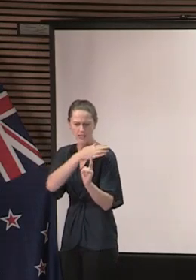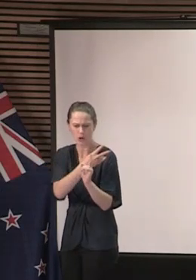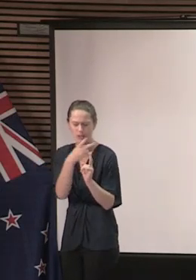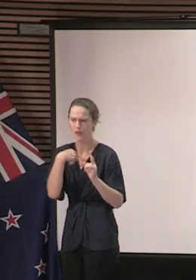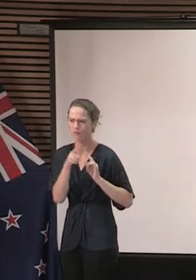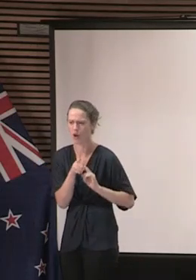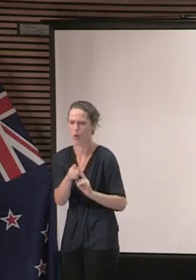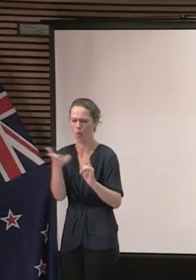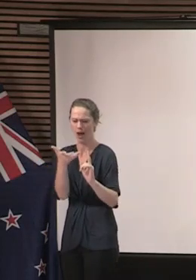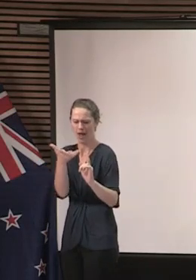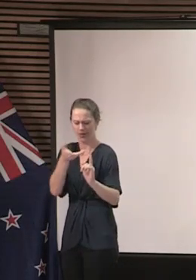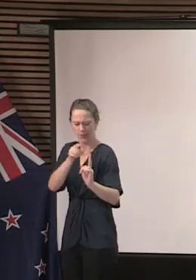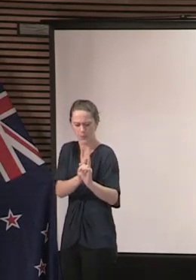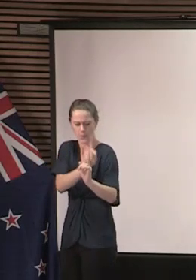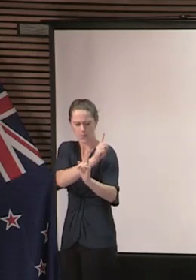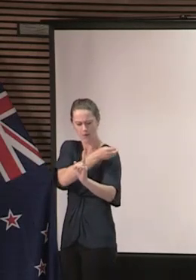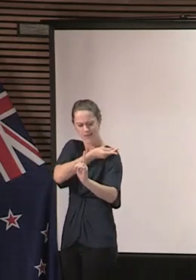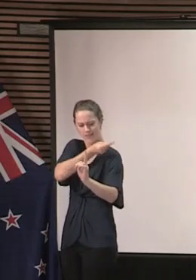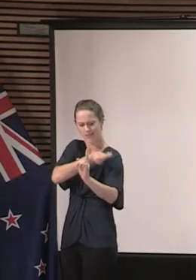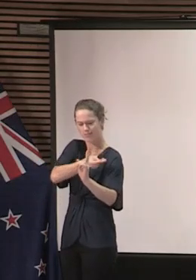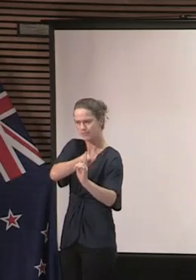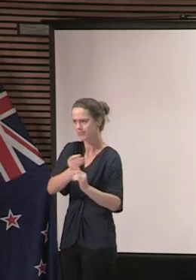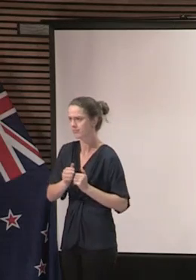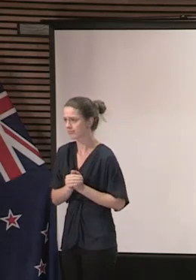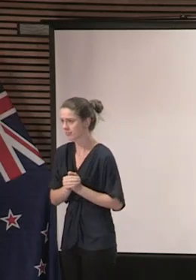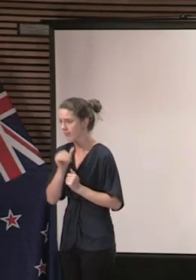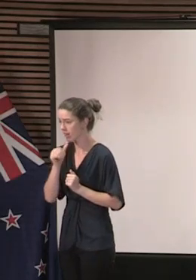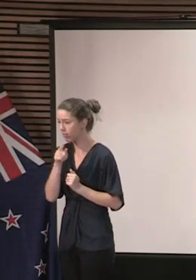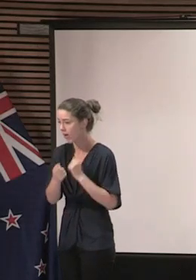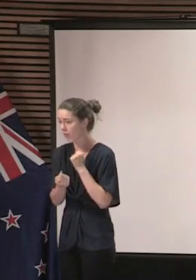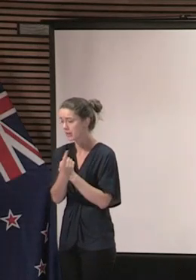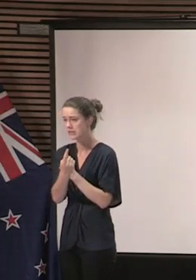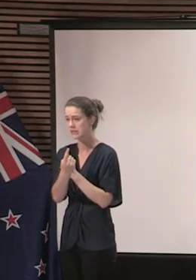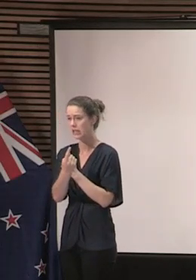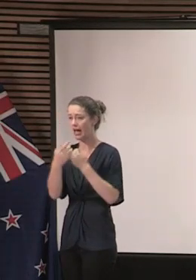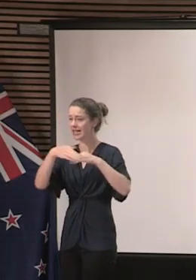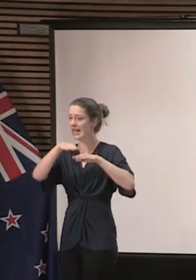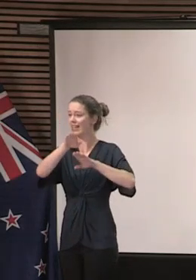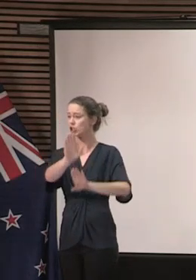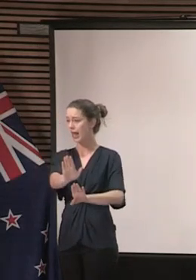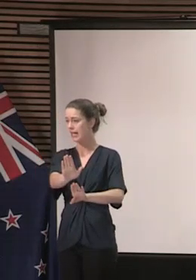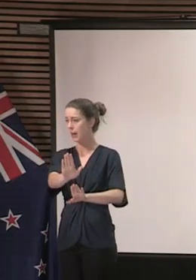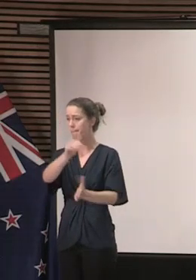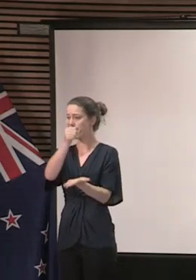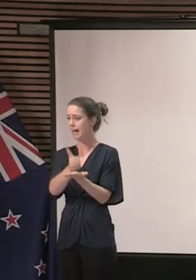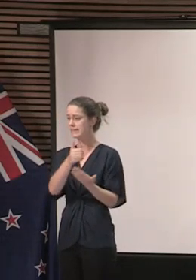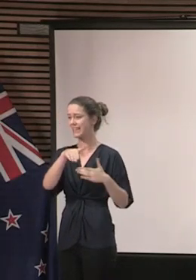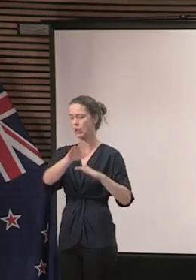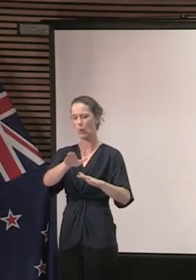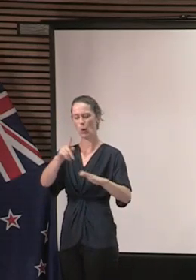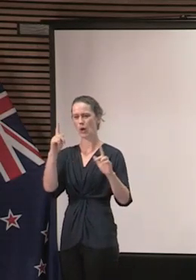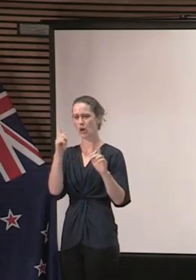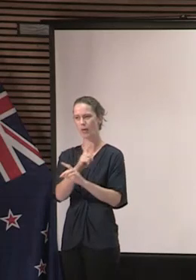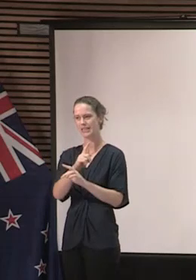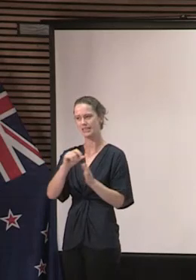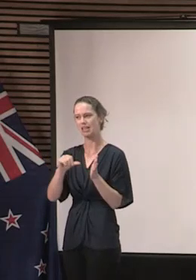the origin of COVID-19. Now, if you then think about that happening at a large scale across the country, it's a very complex